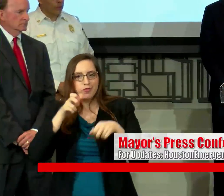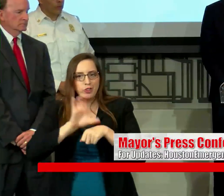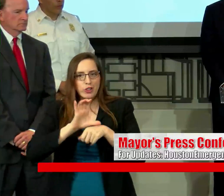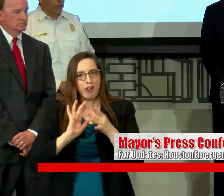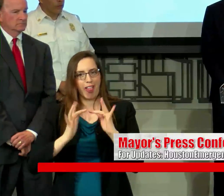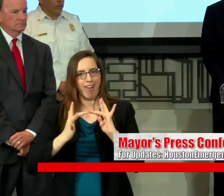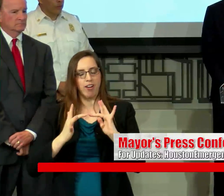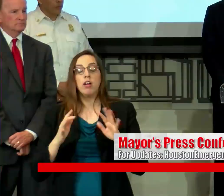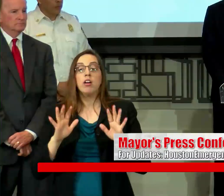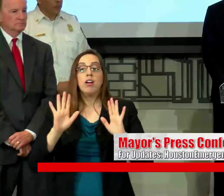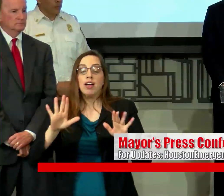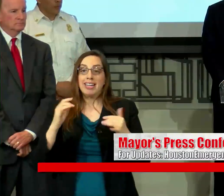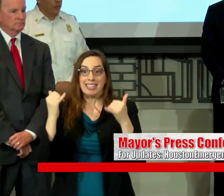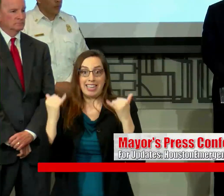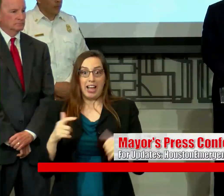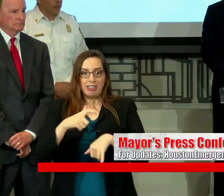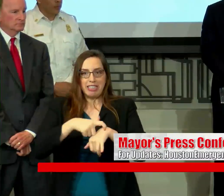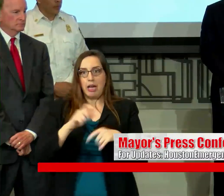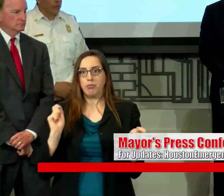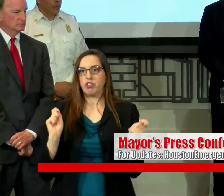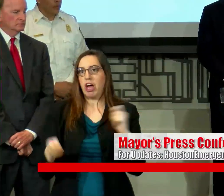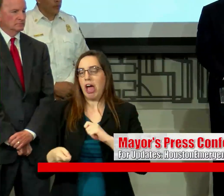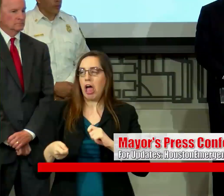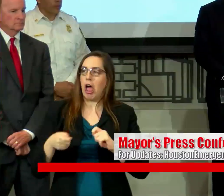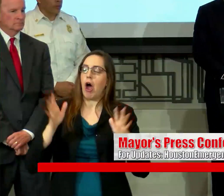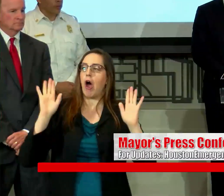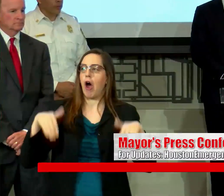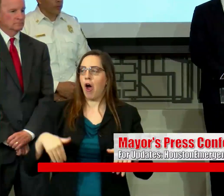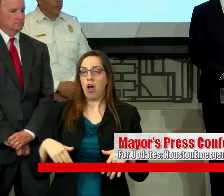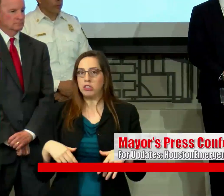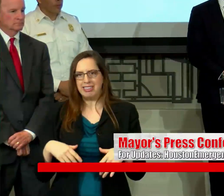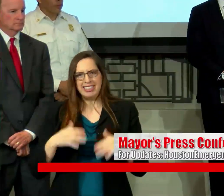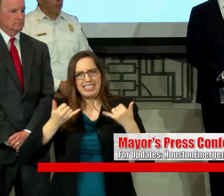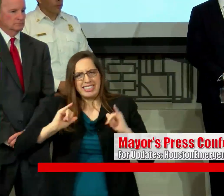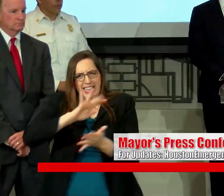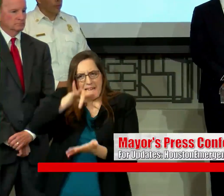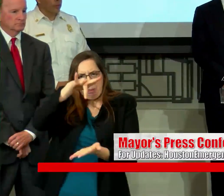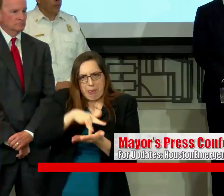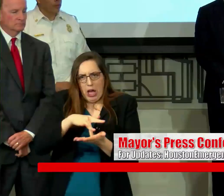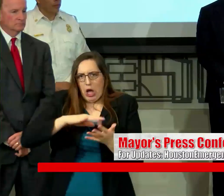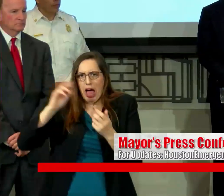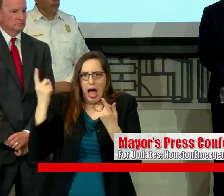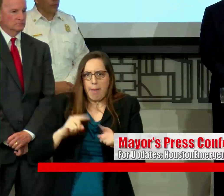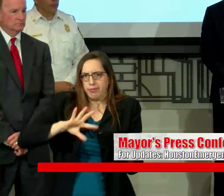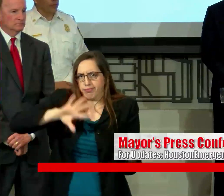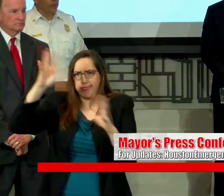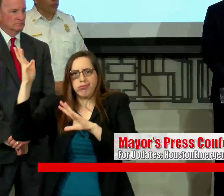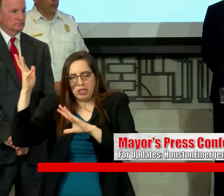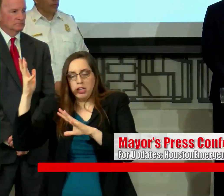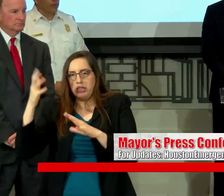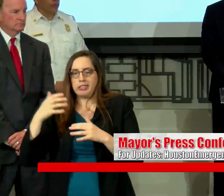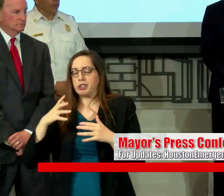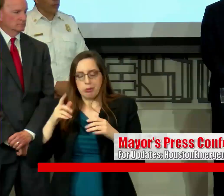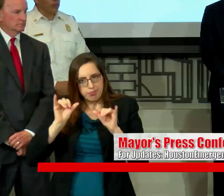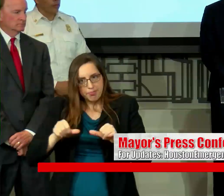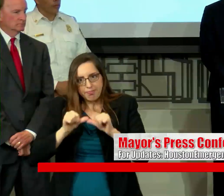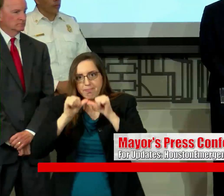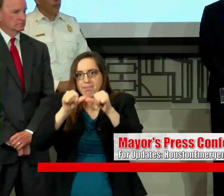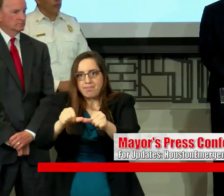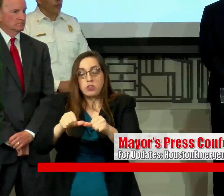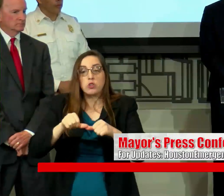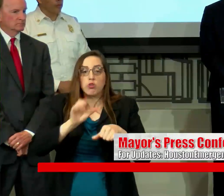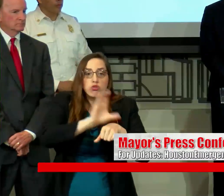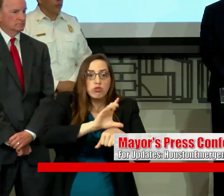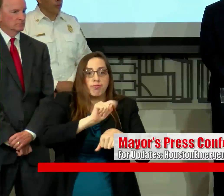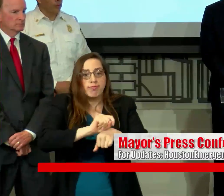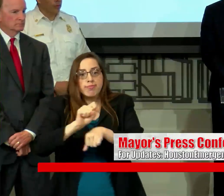This is not the time to change course when you're still in the midst of the storm. So, and I think the faith-based